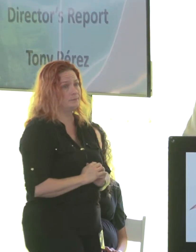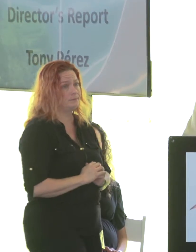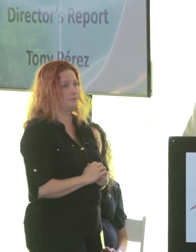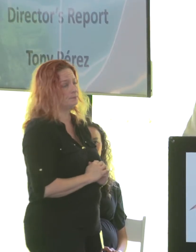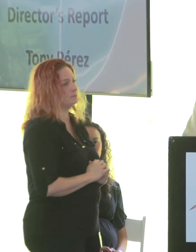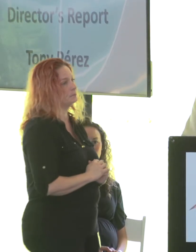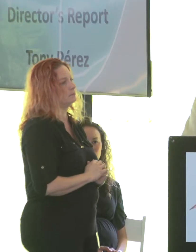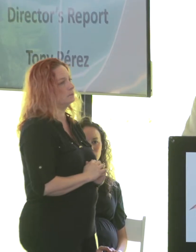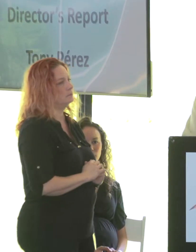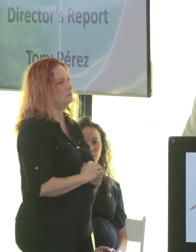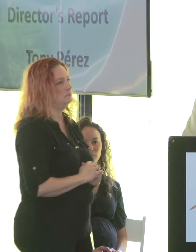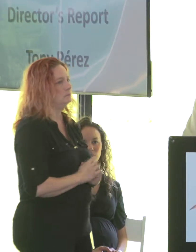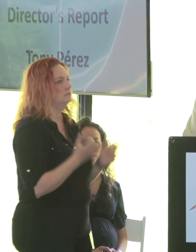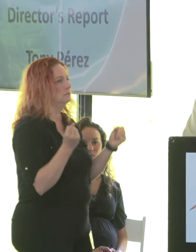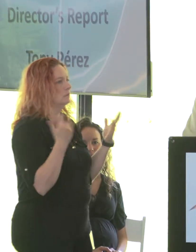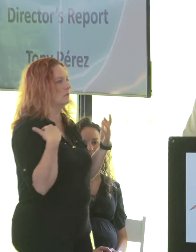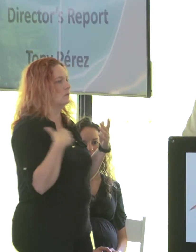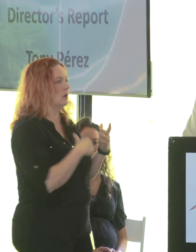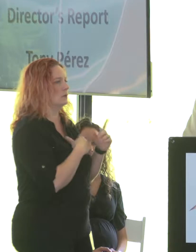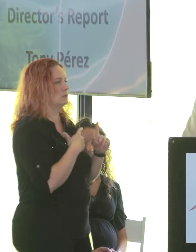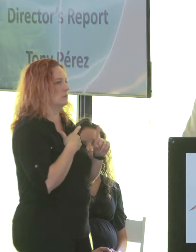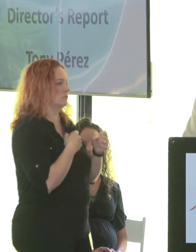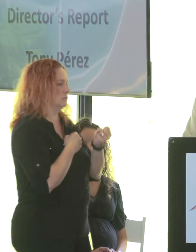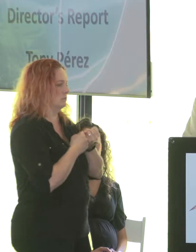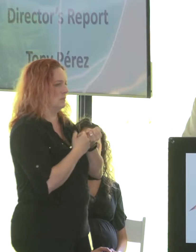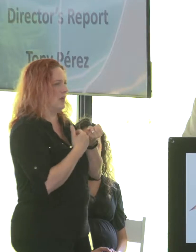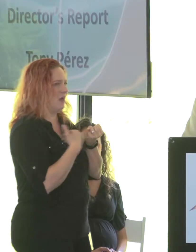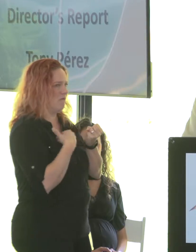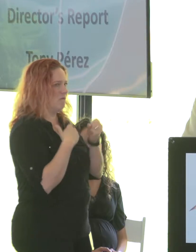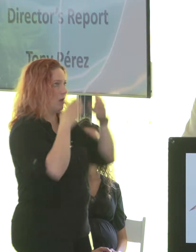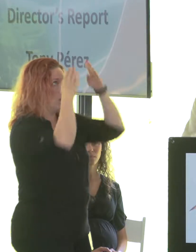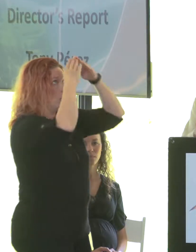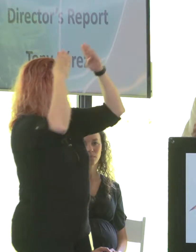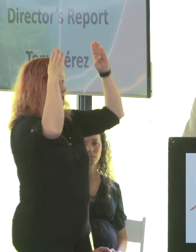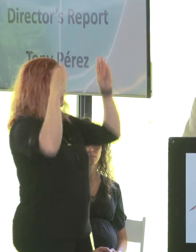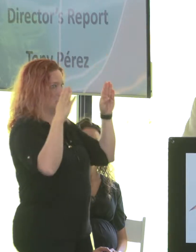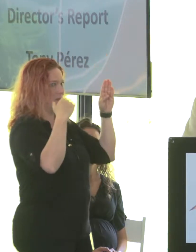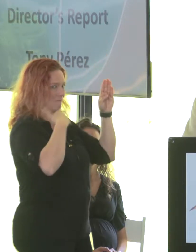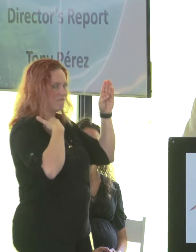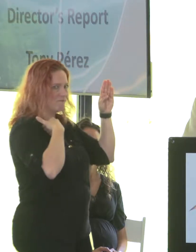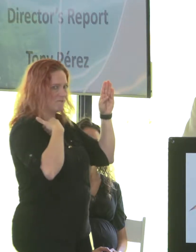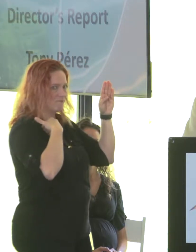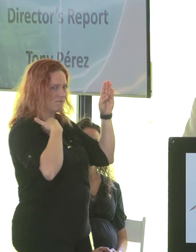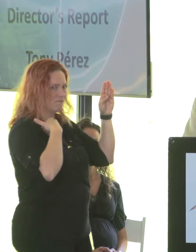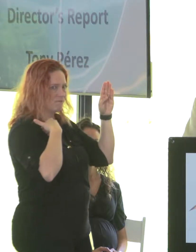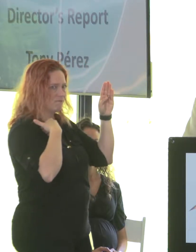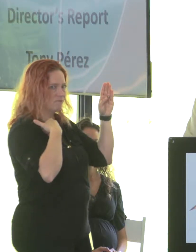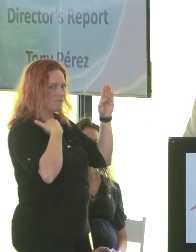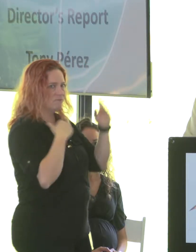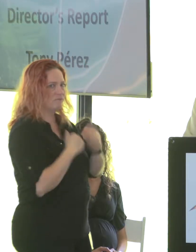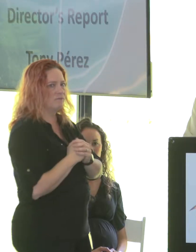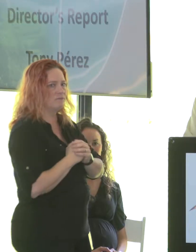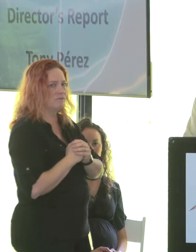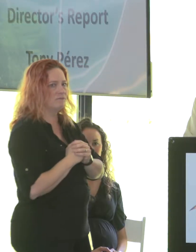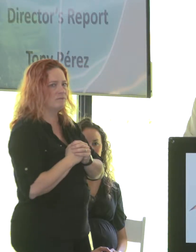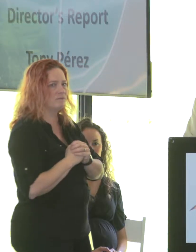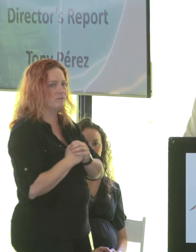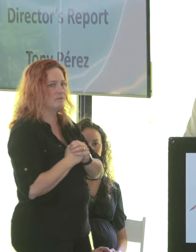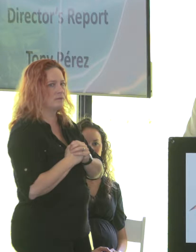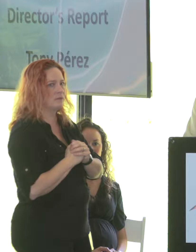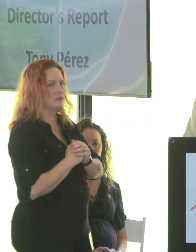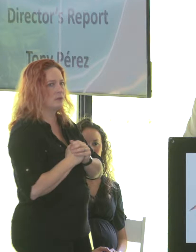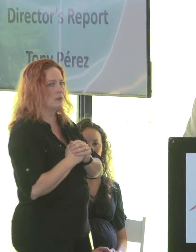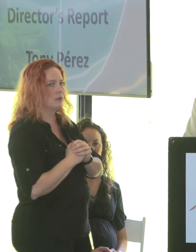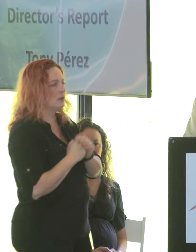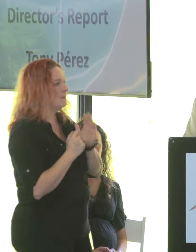by having that shelter, that home, right above us. So we sometimes don't spend enough time figuring out